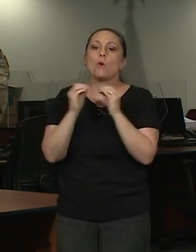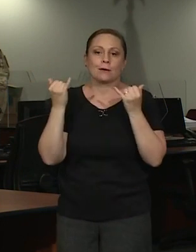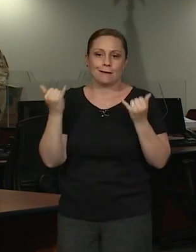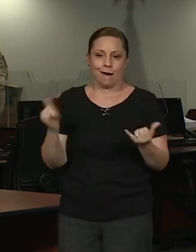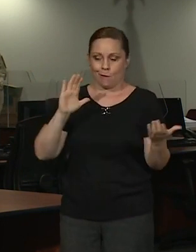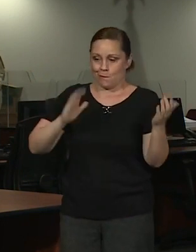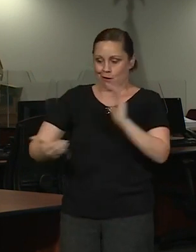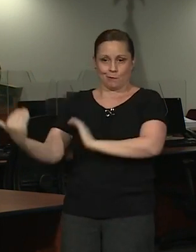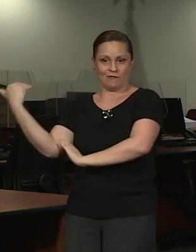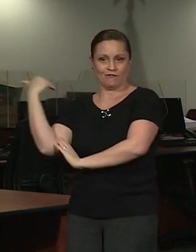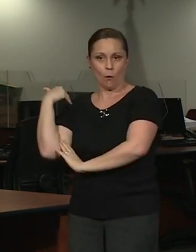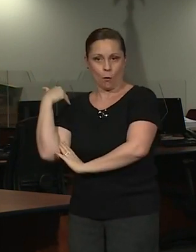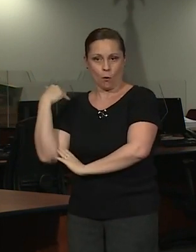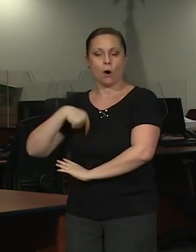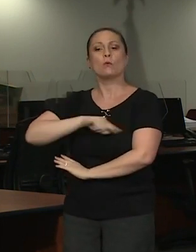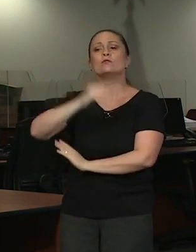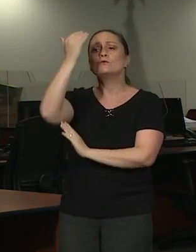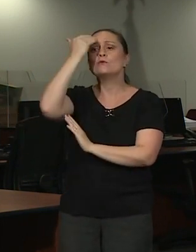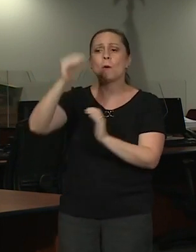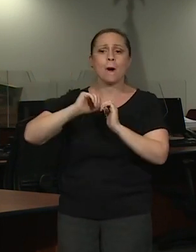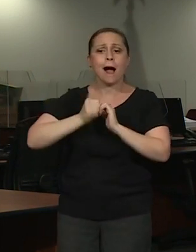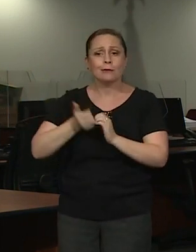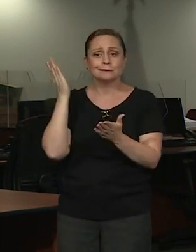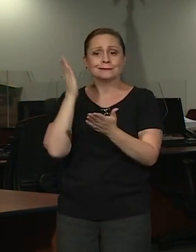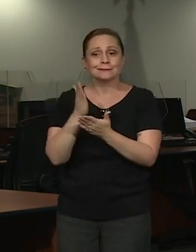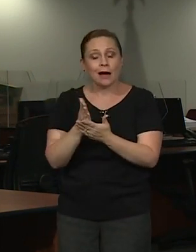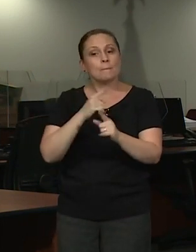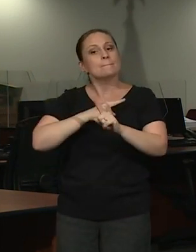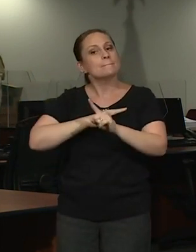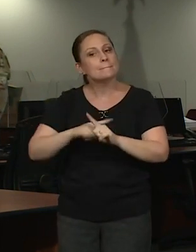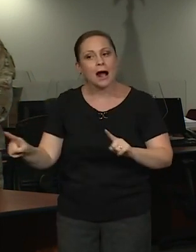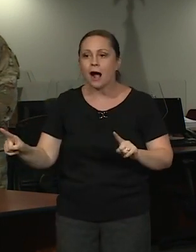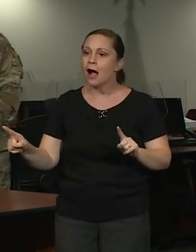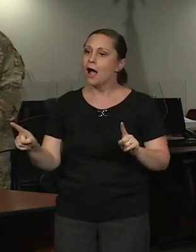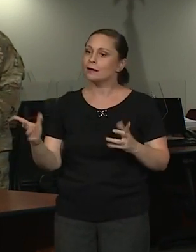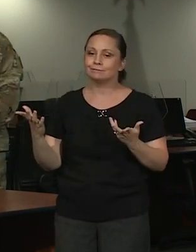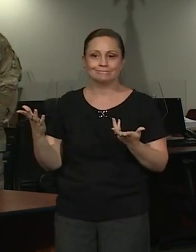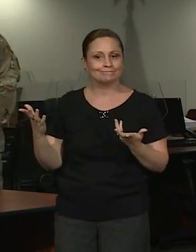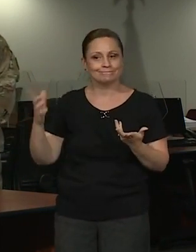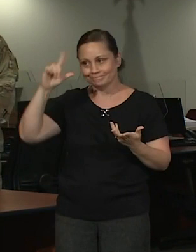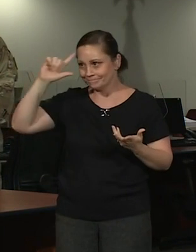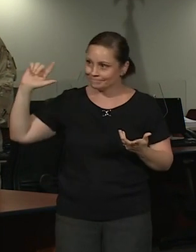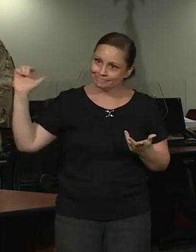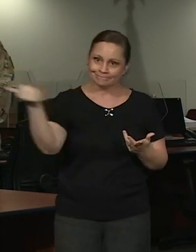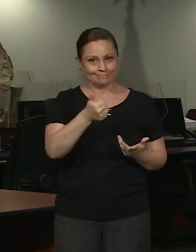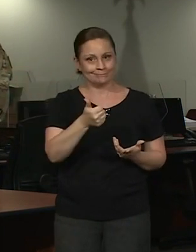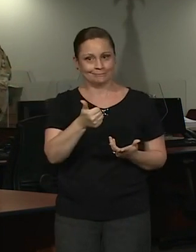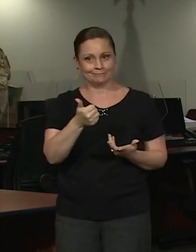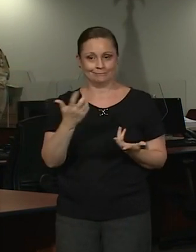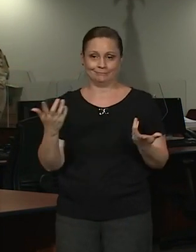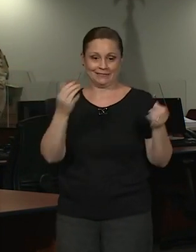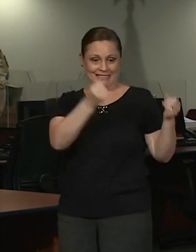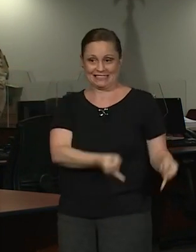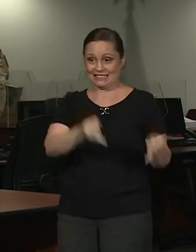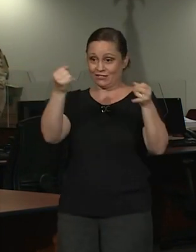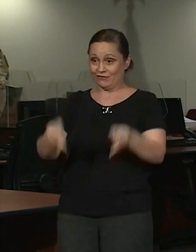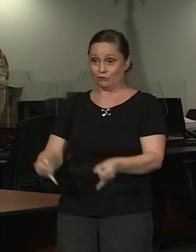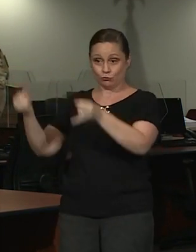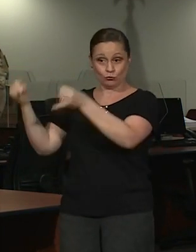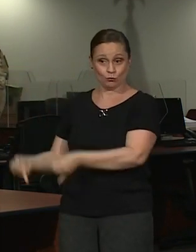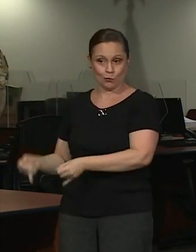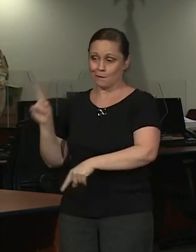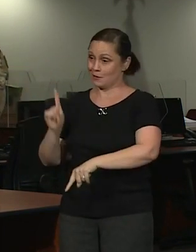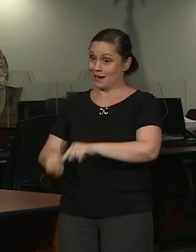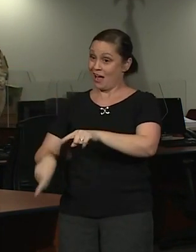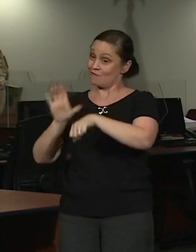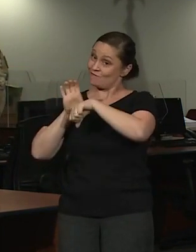we did. We know what to do to stop it, but it's up to the individual. There's no way we can make somebody do something